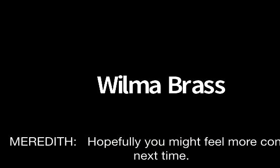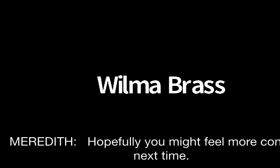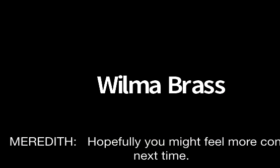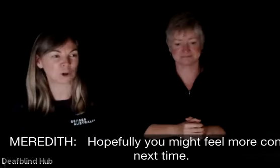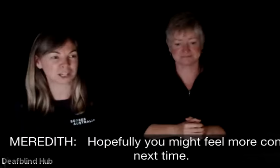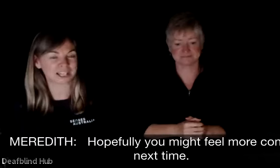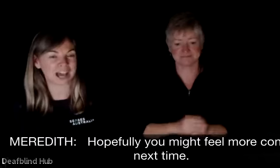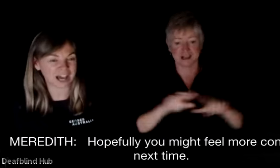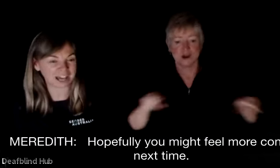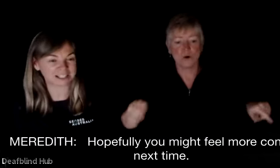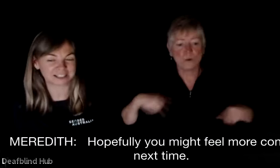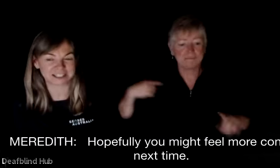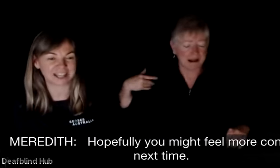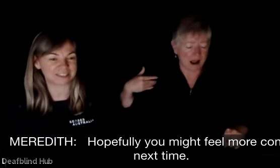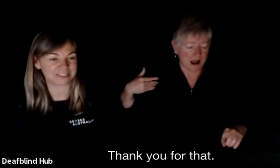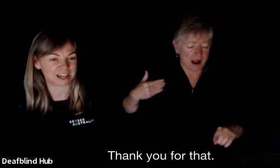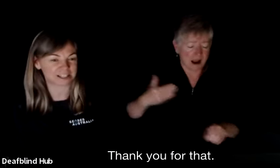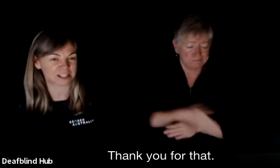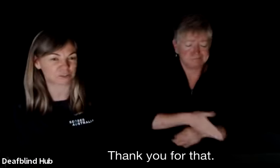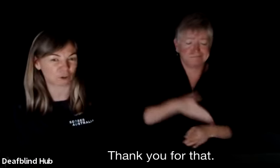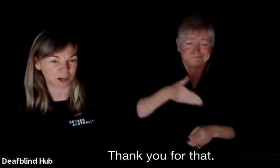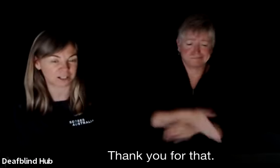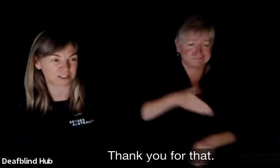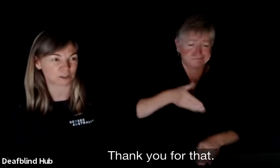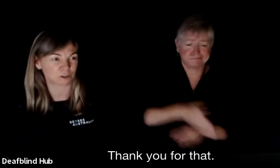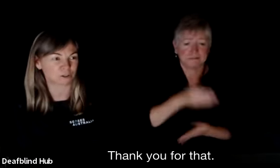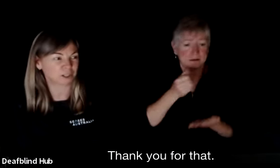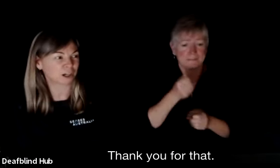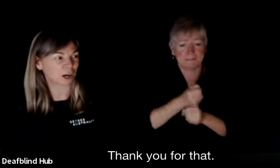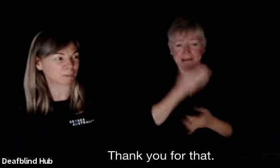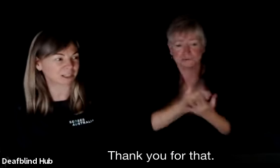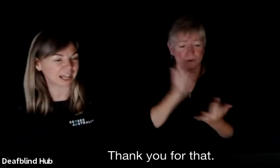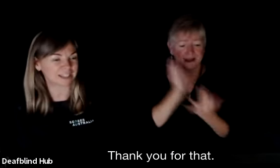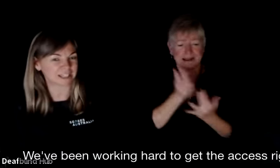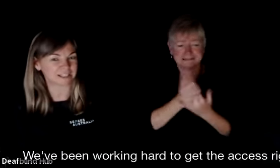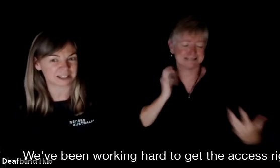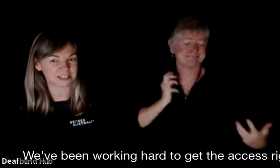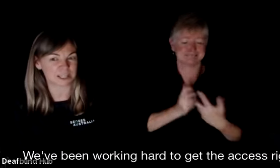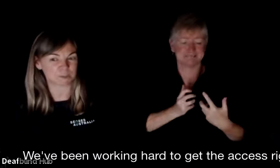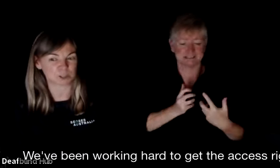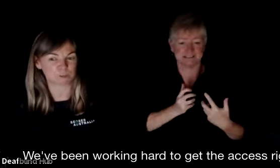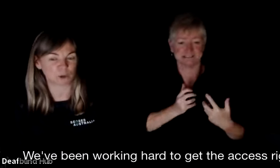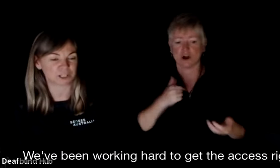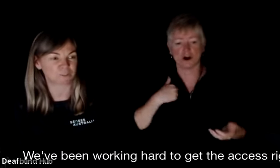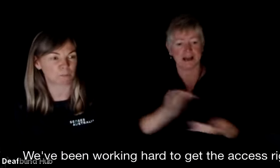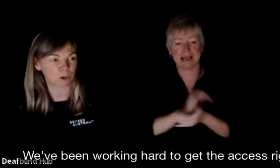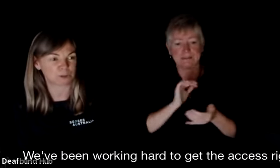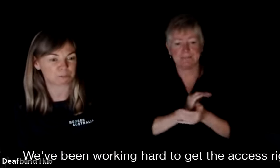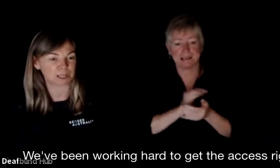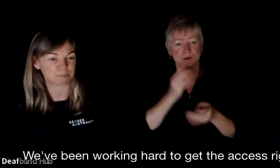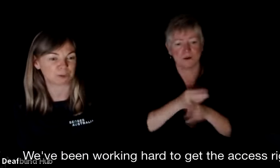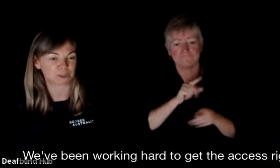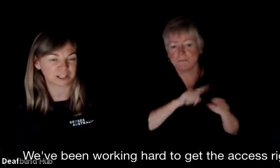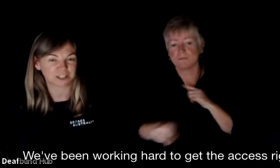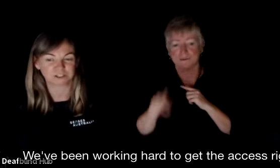We've been working hard to get the access right. So I'm glad that it does seem to be working for